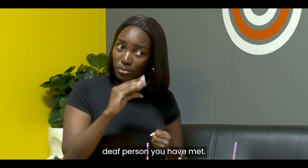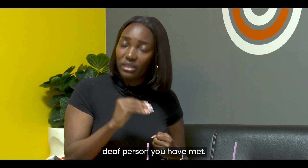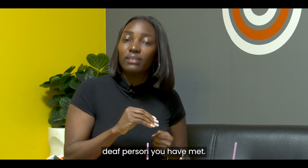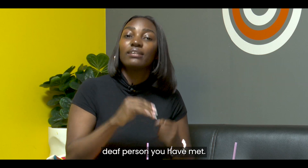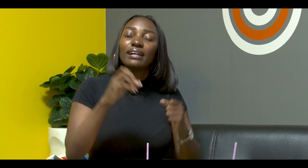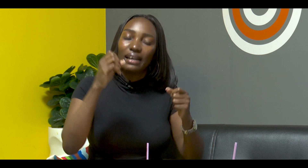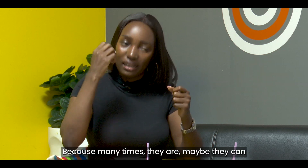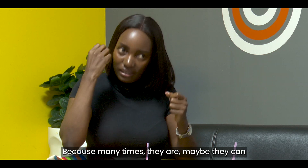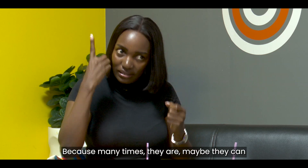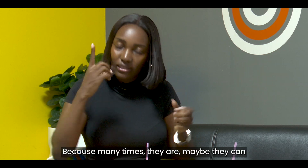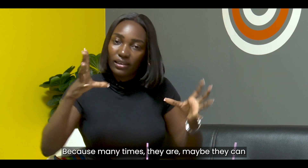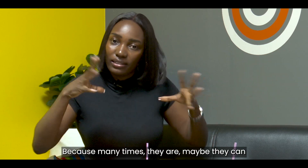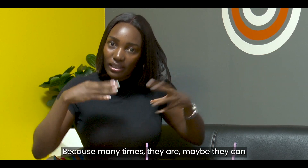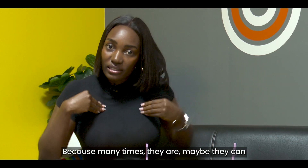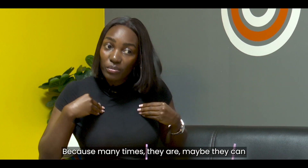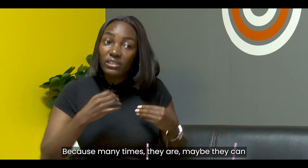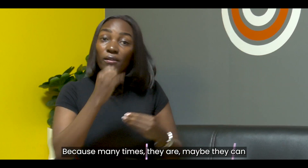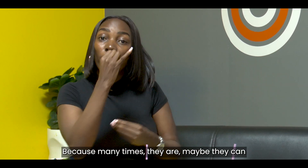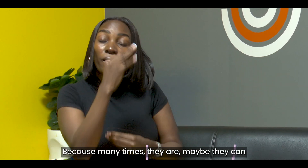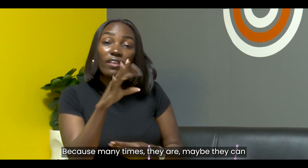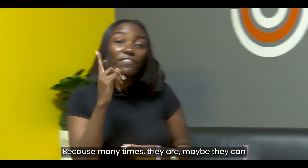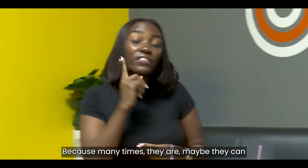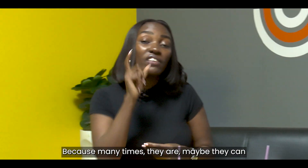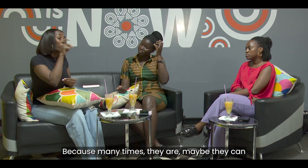met, because many times they are